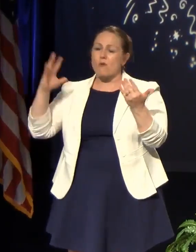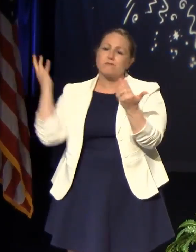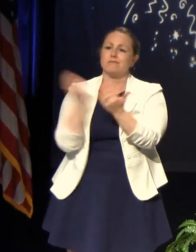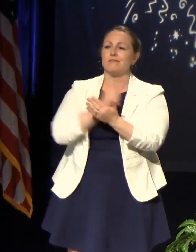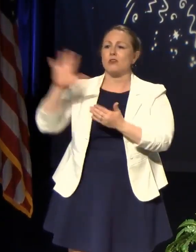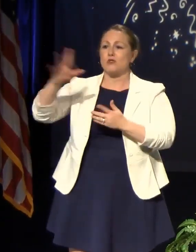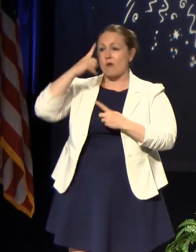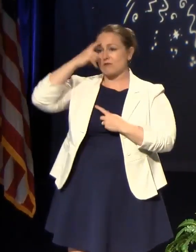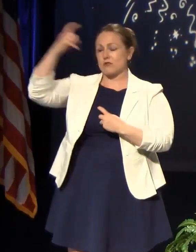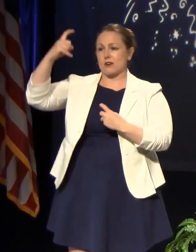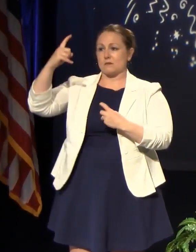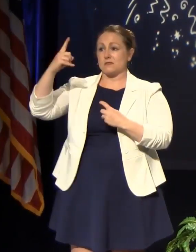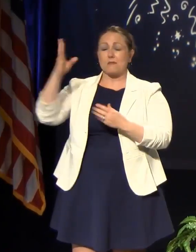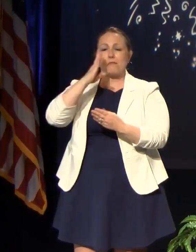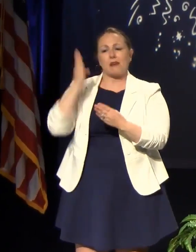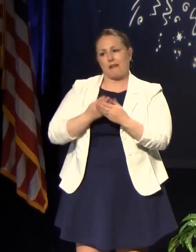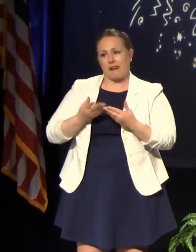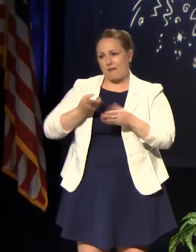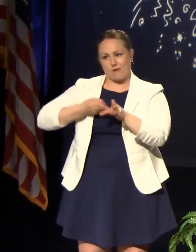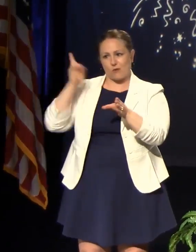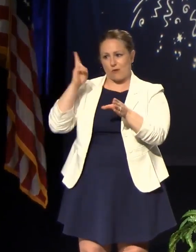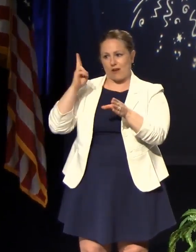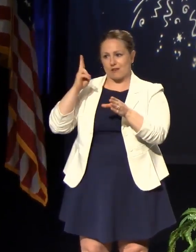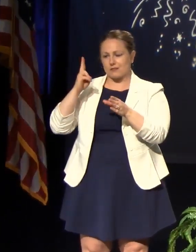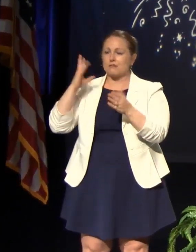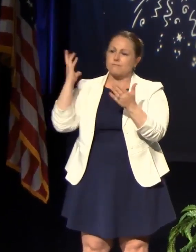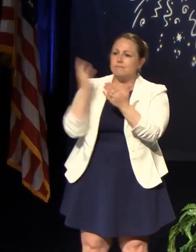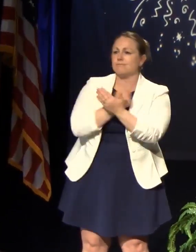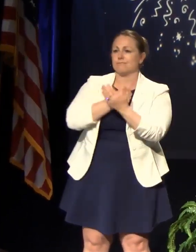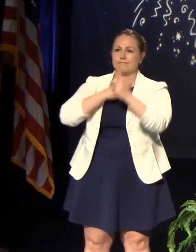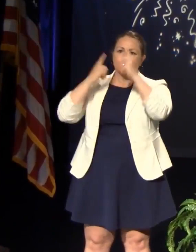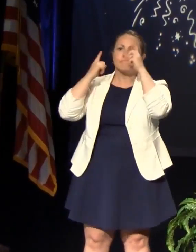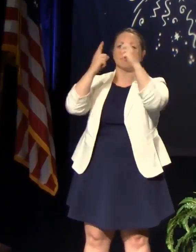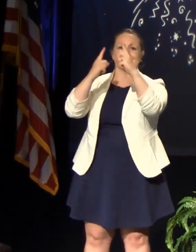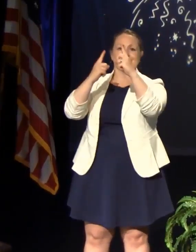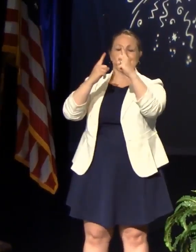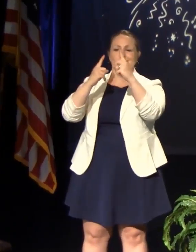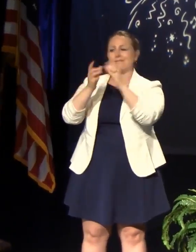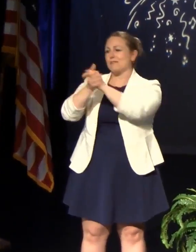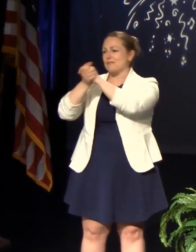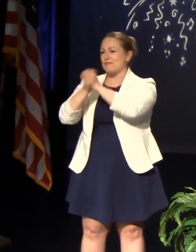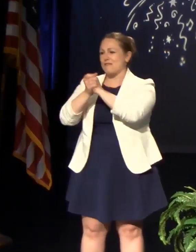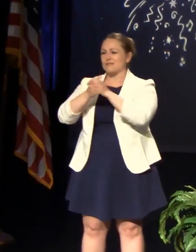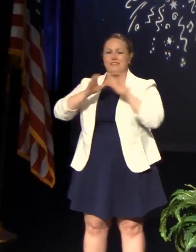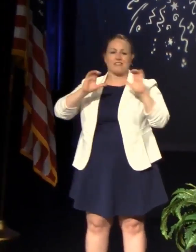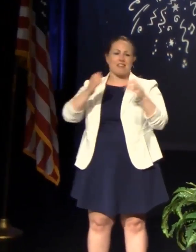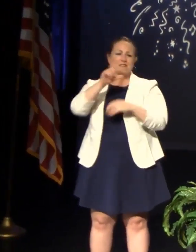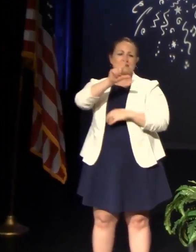until you have accomplished what you have set out to do. Congratulations to the class of 2020.